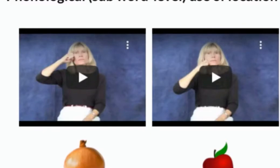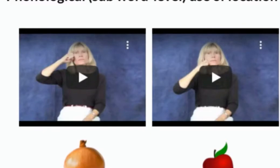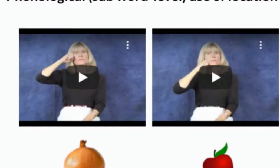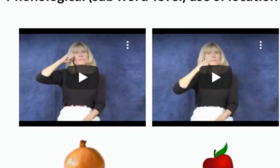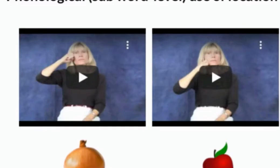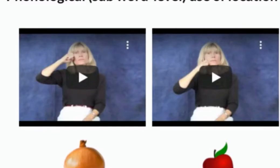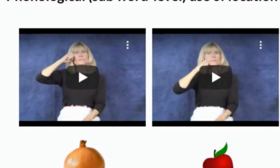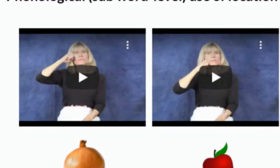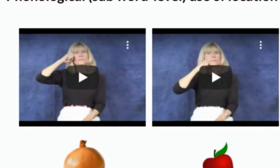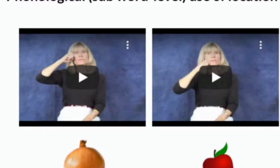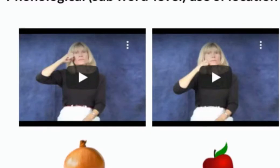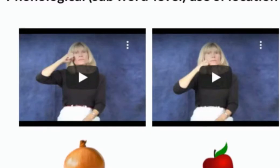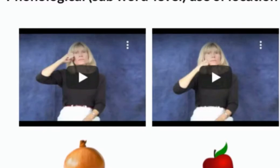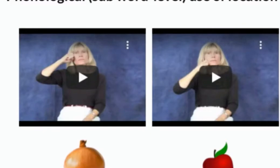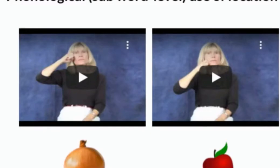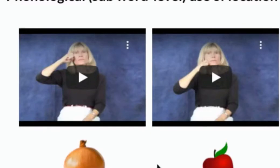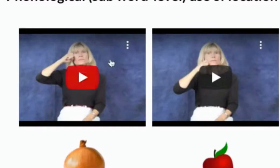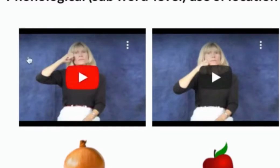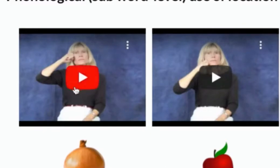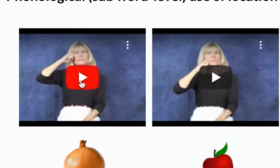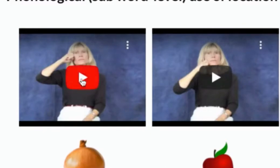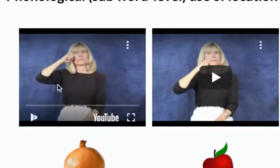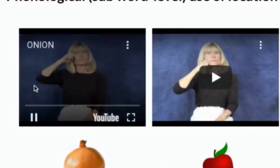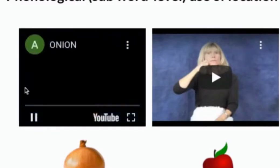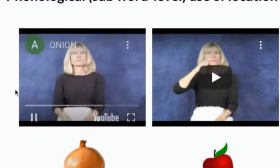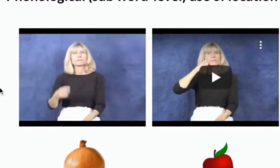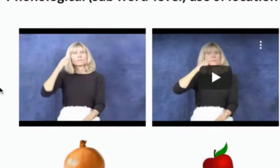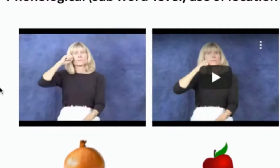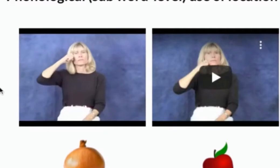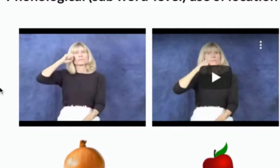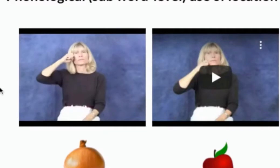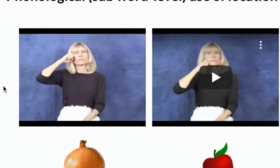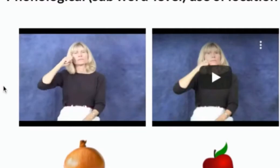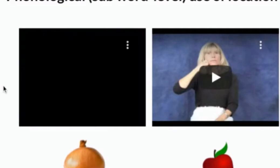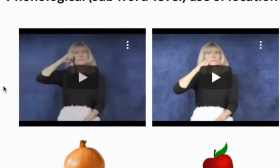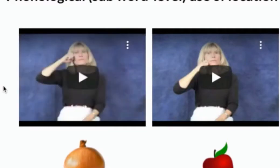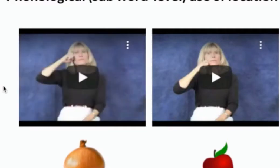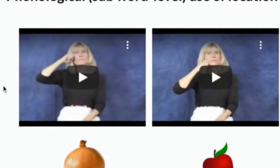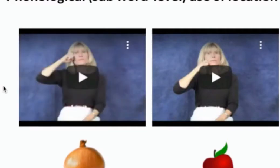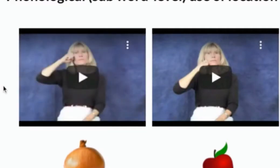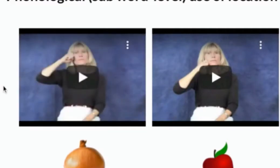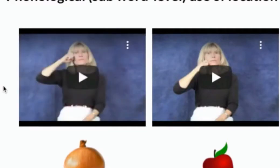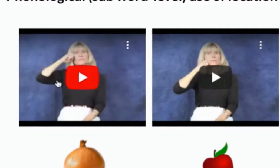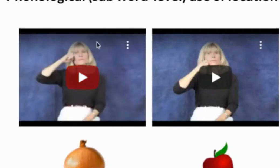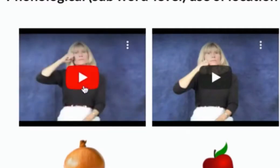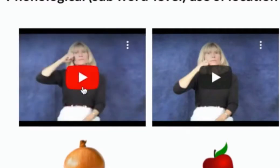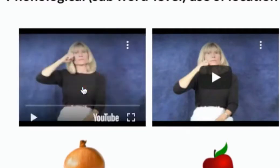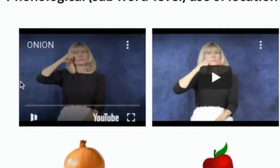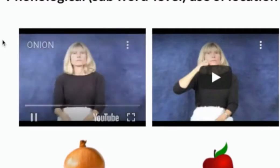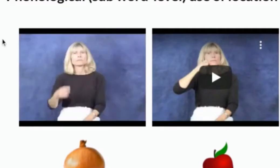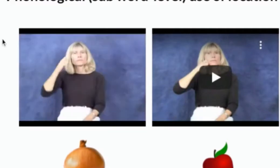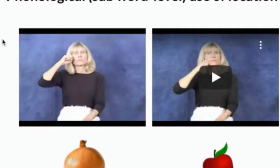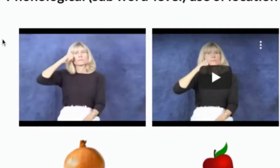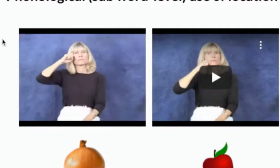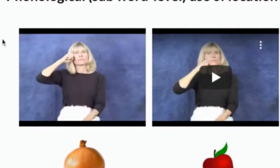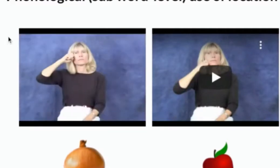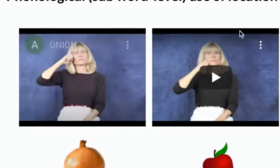words. So for example, this is the sign for onion, right up here. I'll play it one more time.